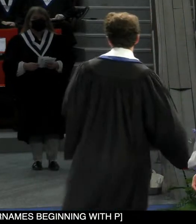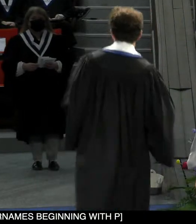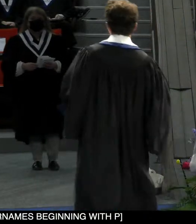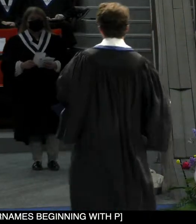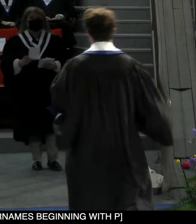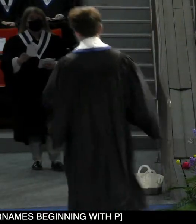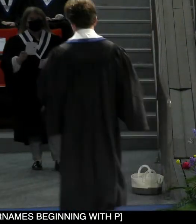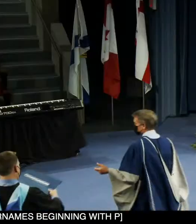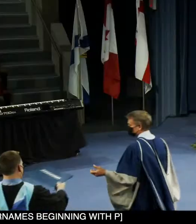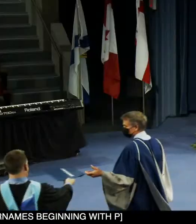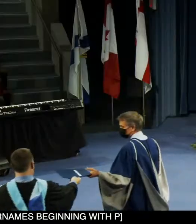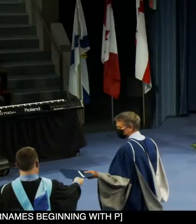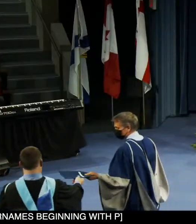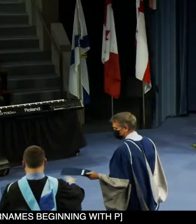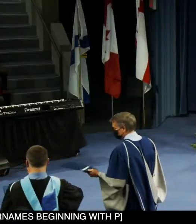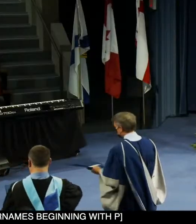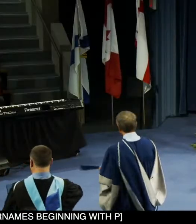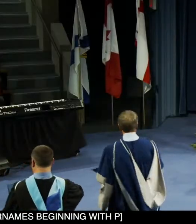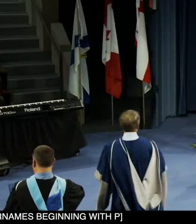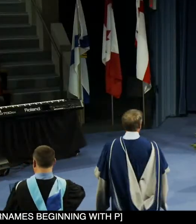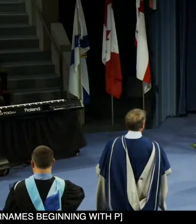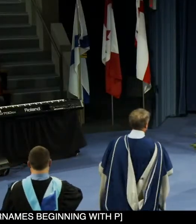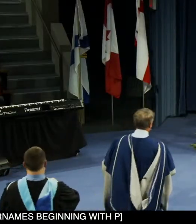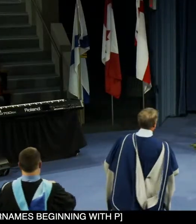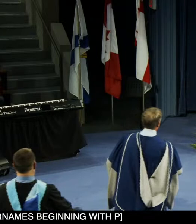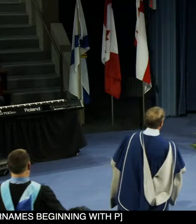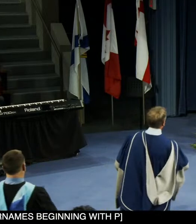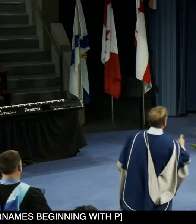Emily Patriquin.